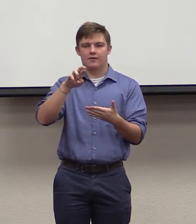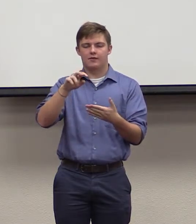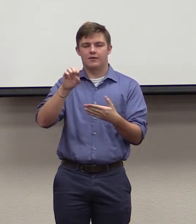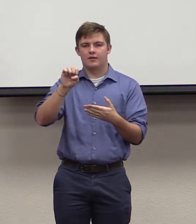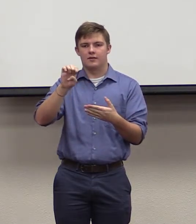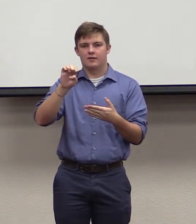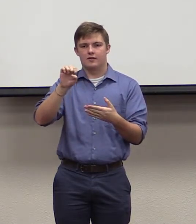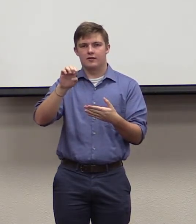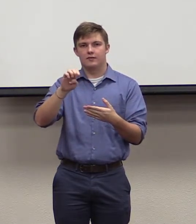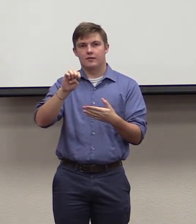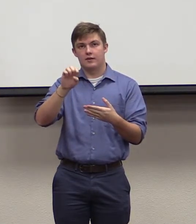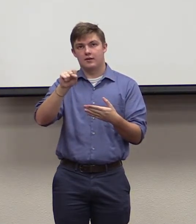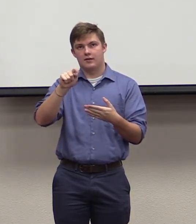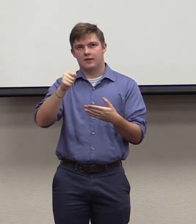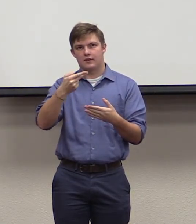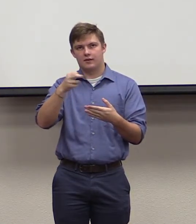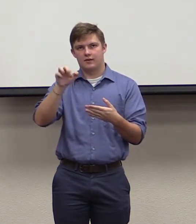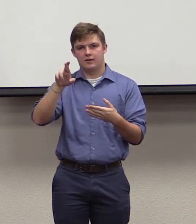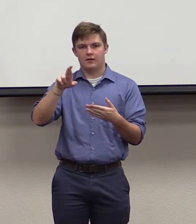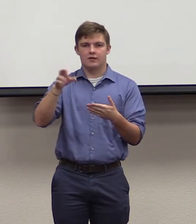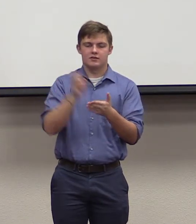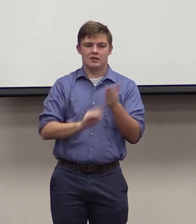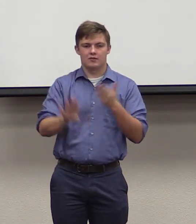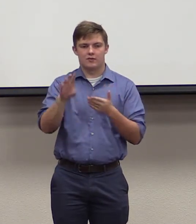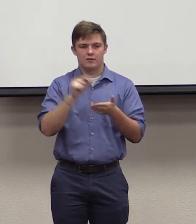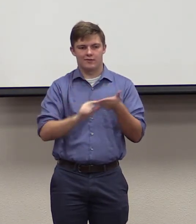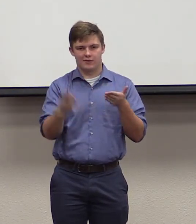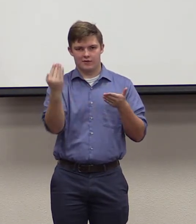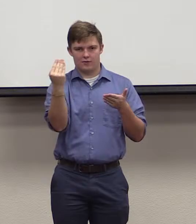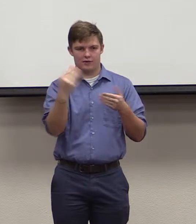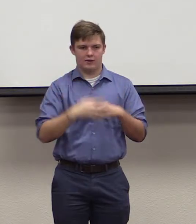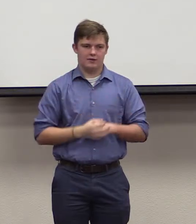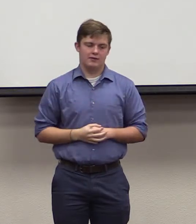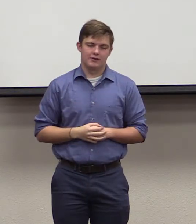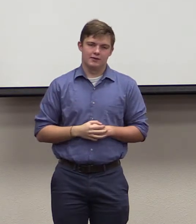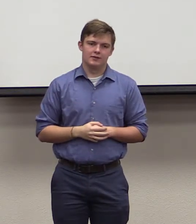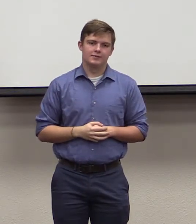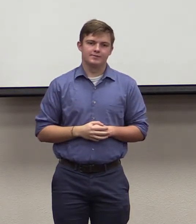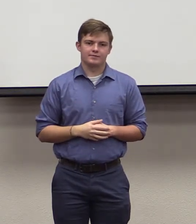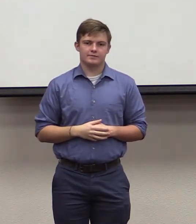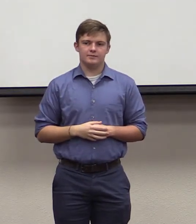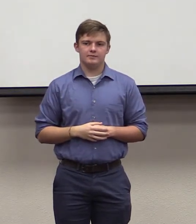And I'll be reading verse 14. Esther chapter 4, verse 14.